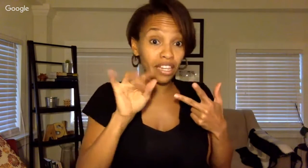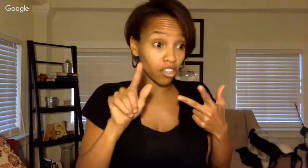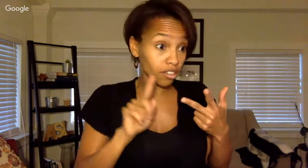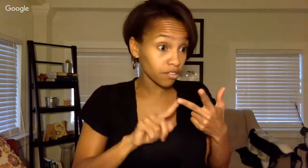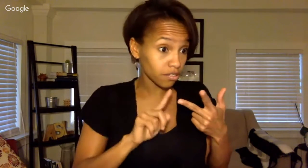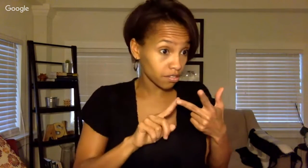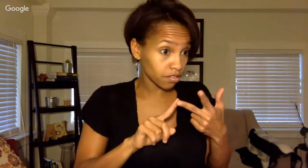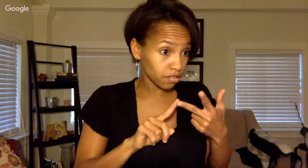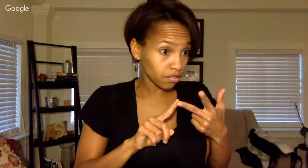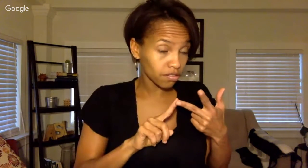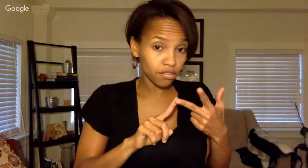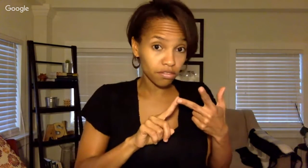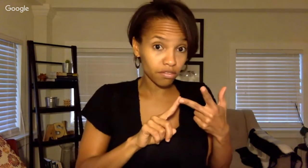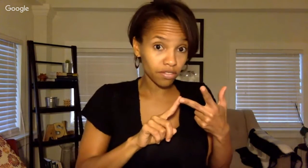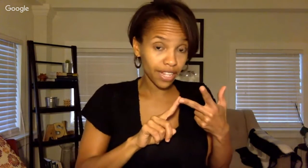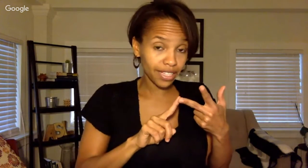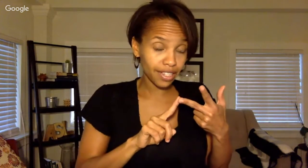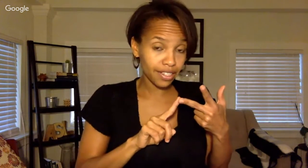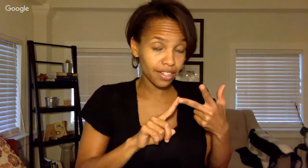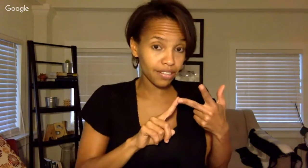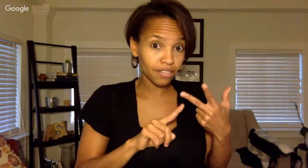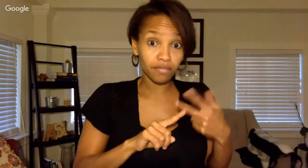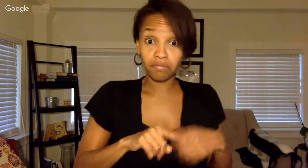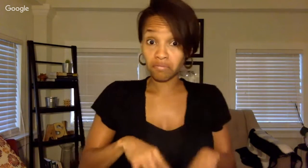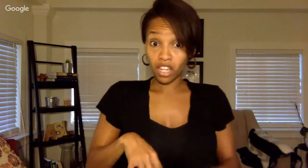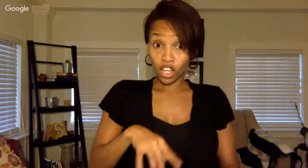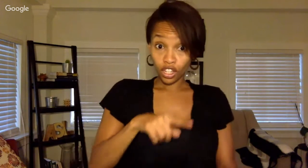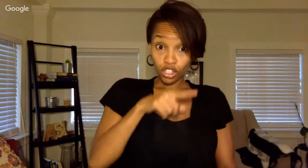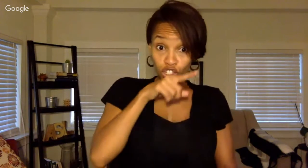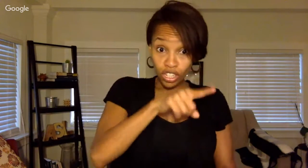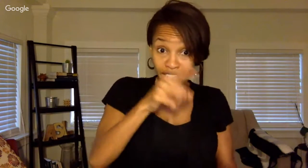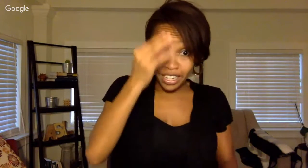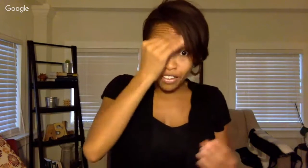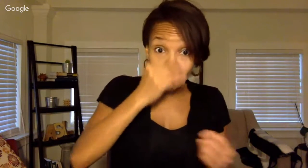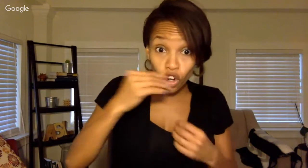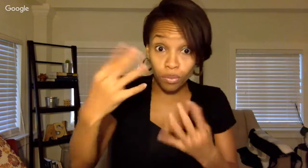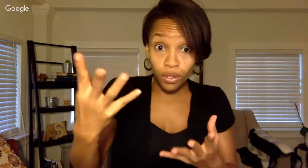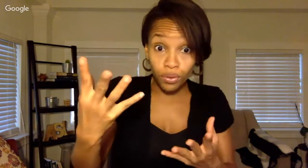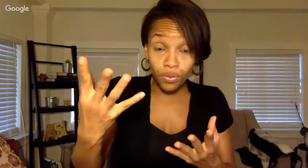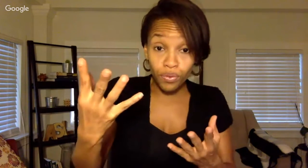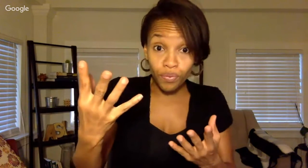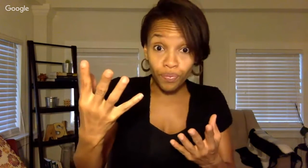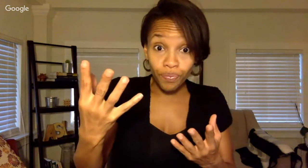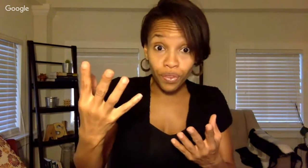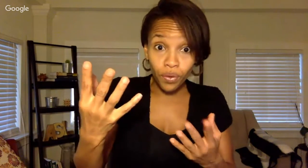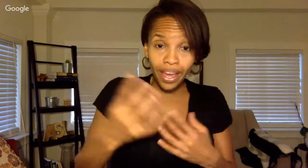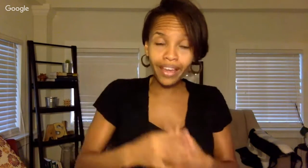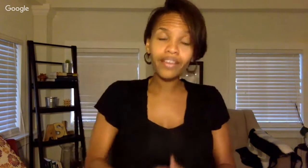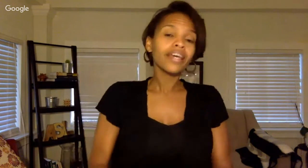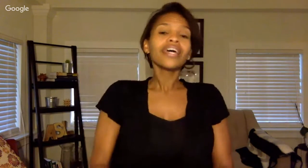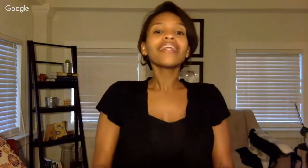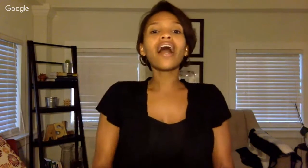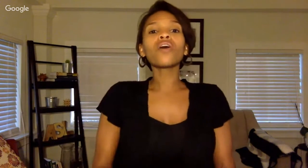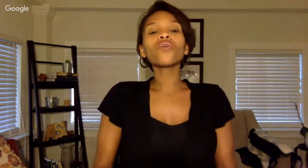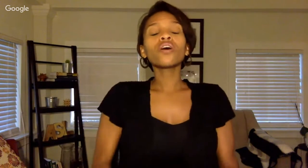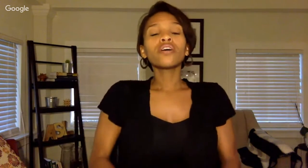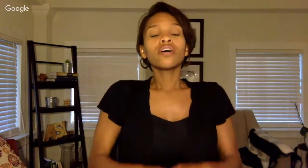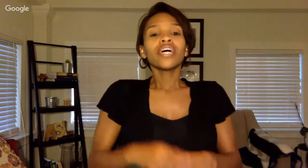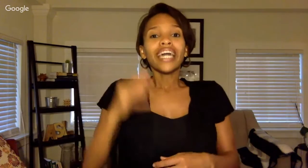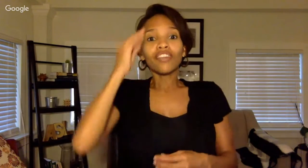bill. That's it. She inform you, okay? Now, inform